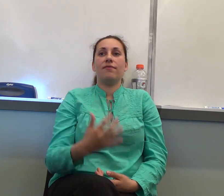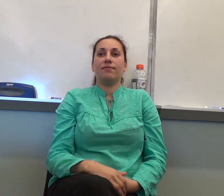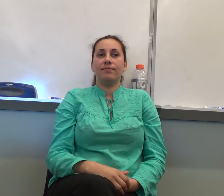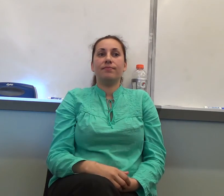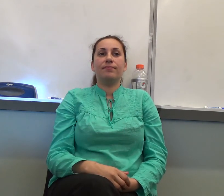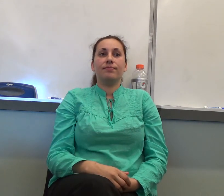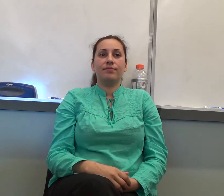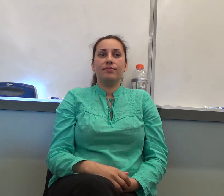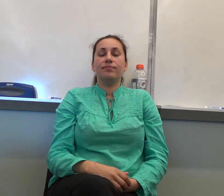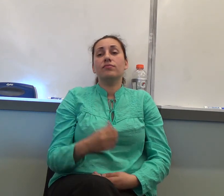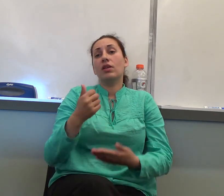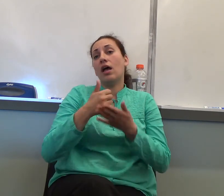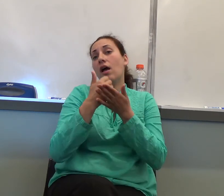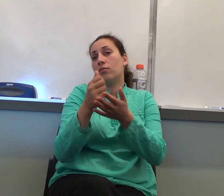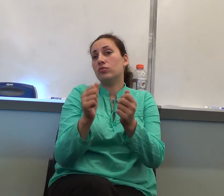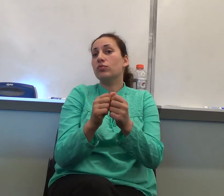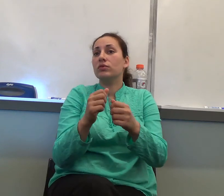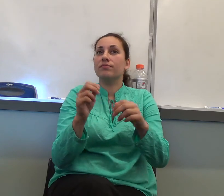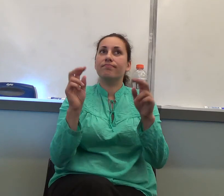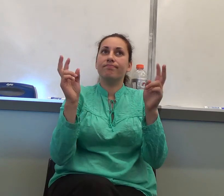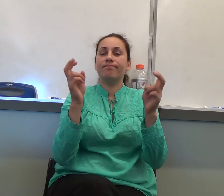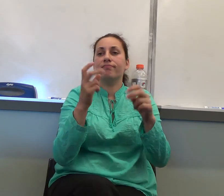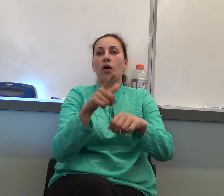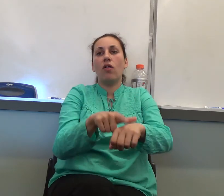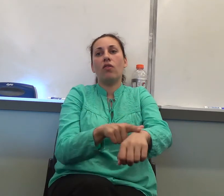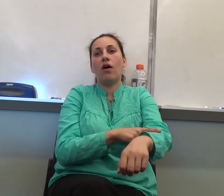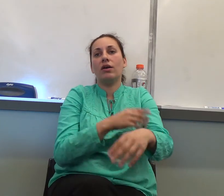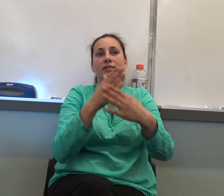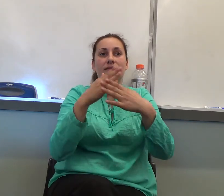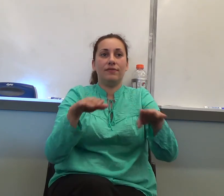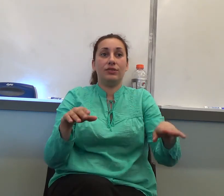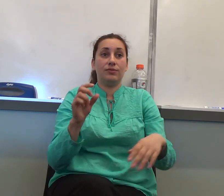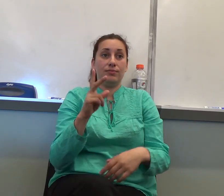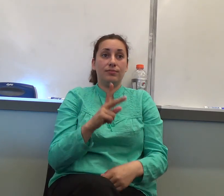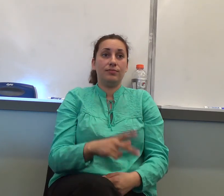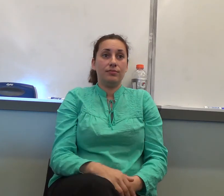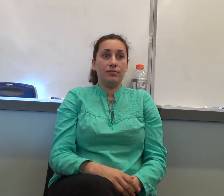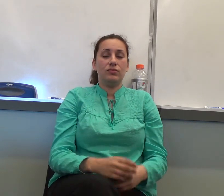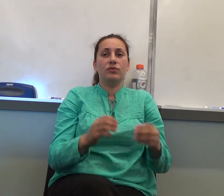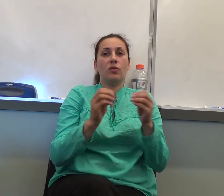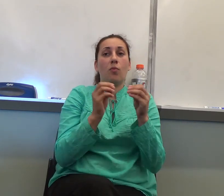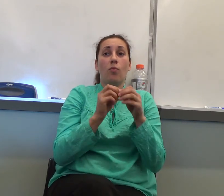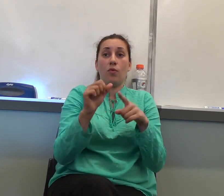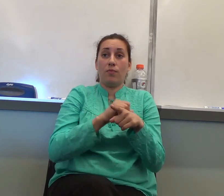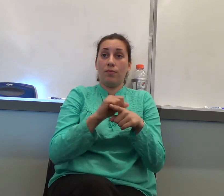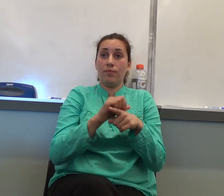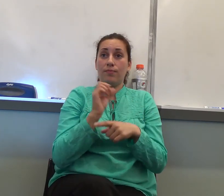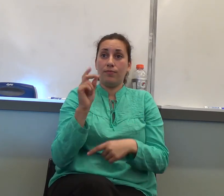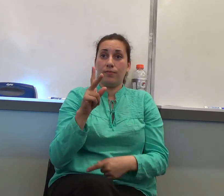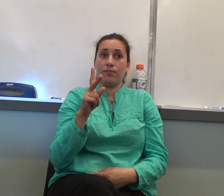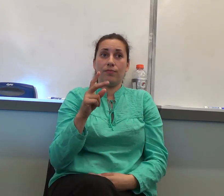problem. So let's do some more just to get the practice of it. We've got, your book writes it this way,